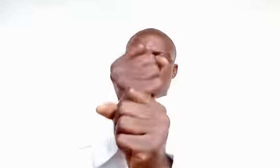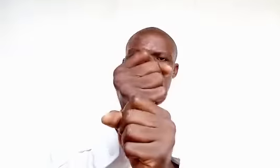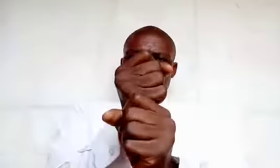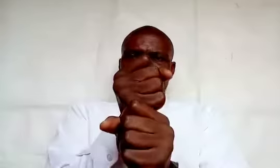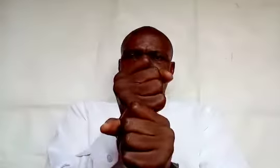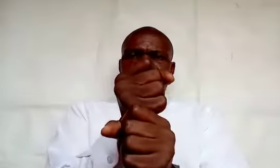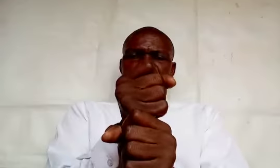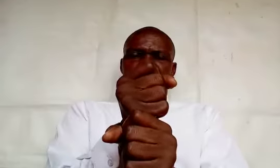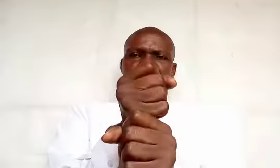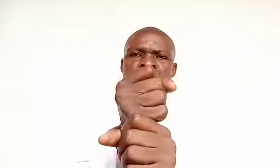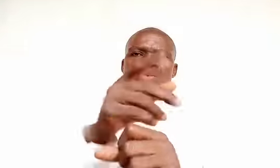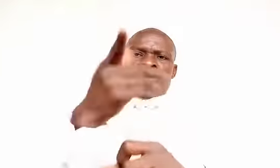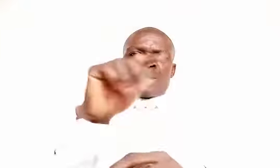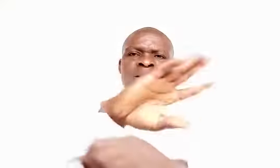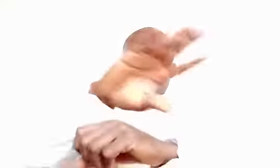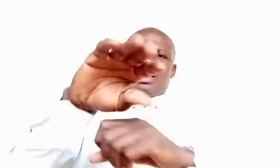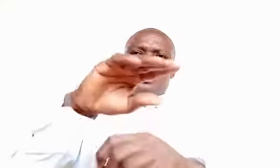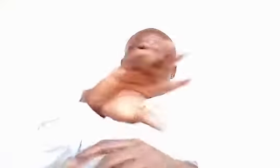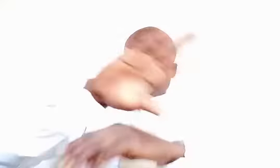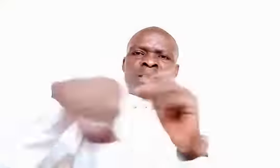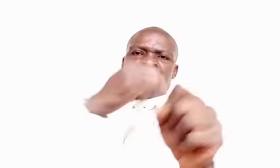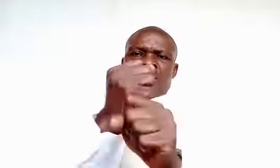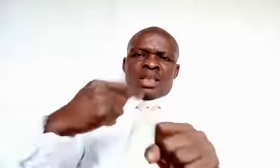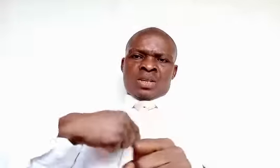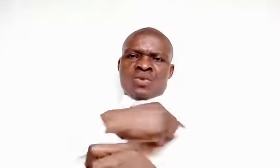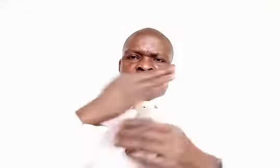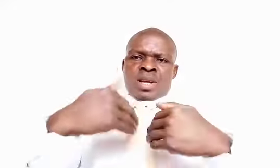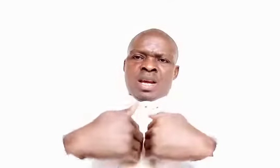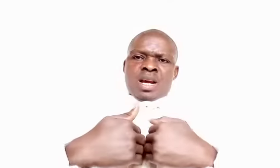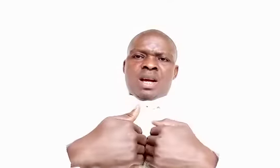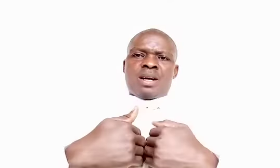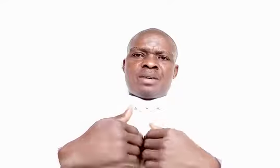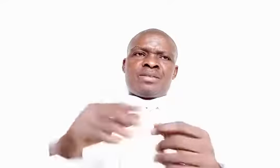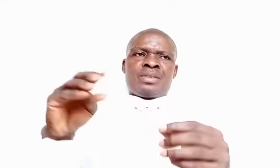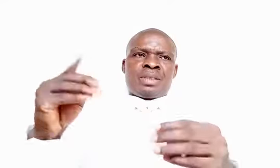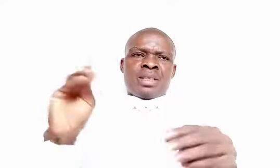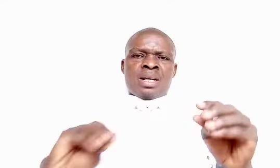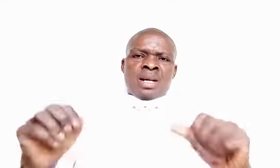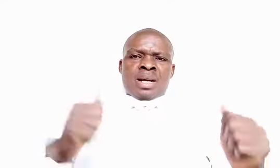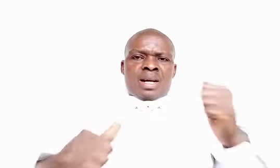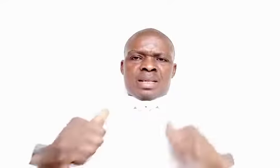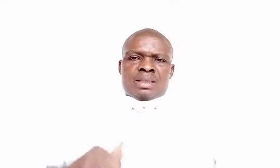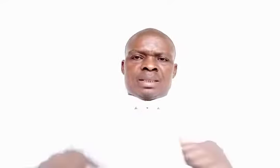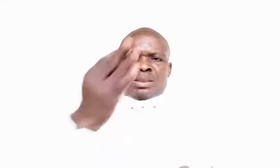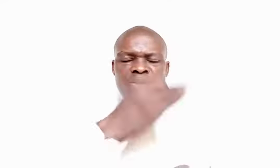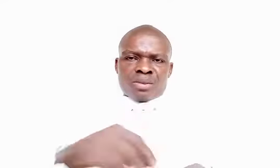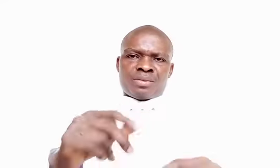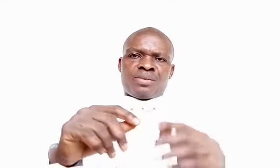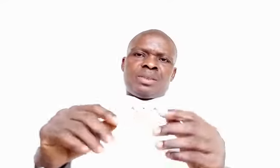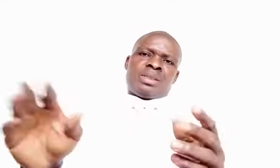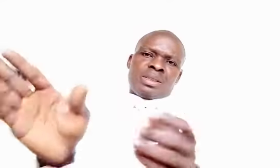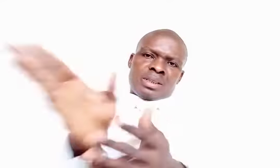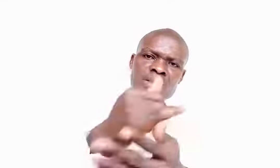Then here we have the address of the receiver at the left side just below the date.